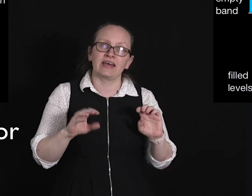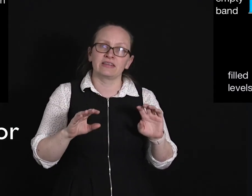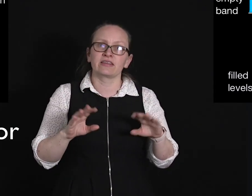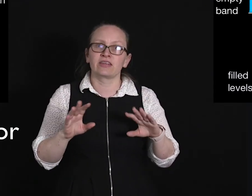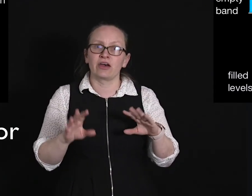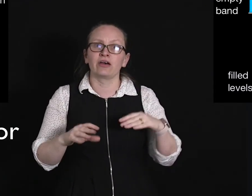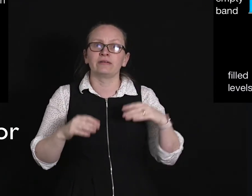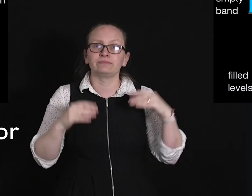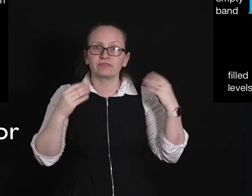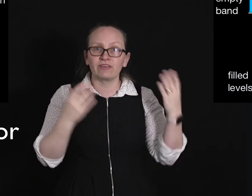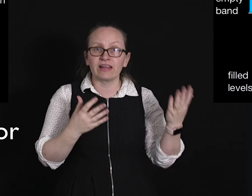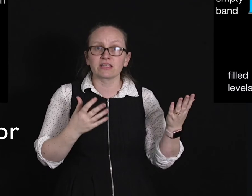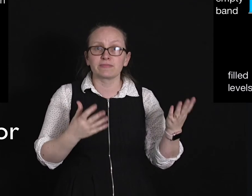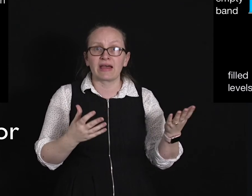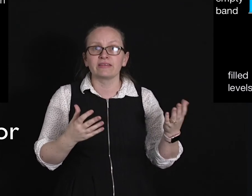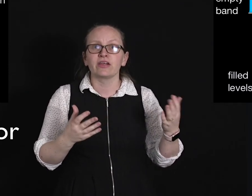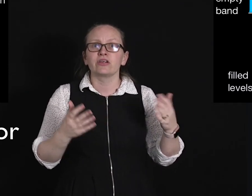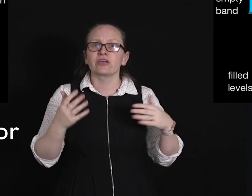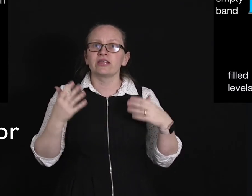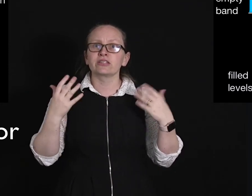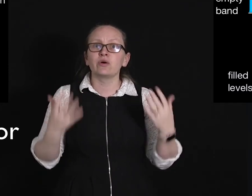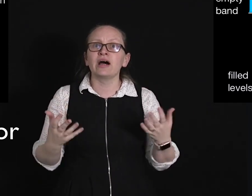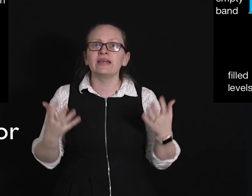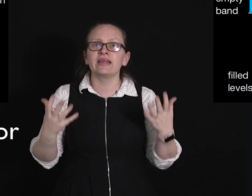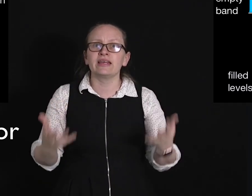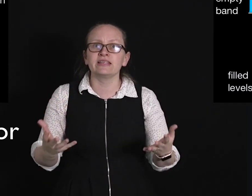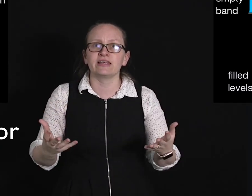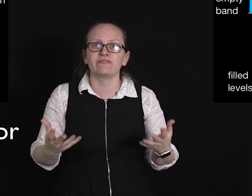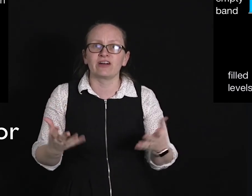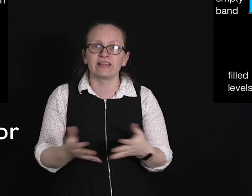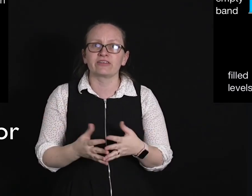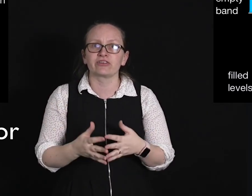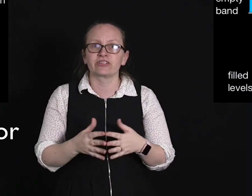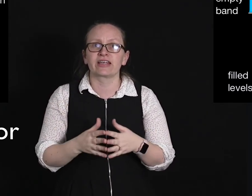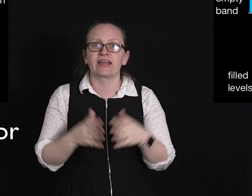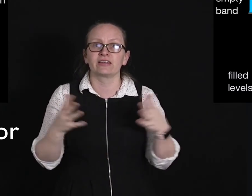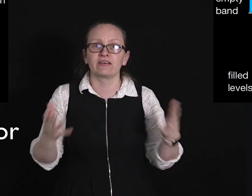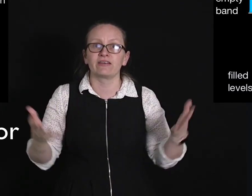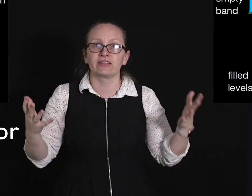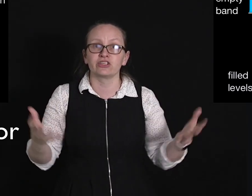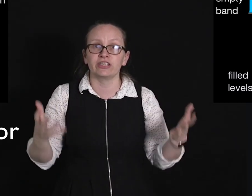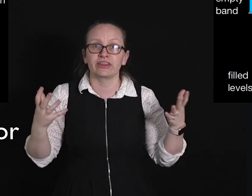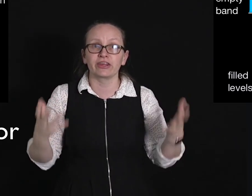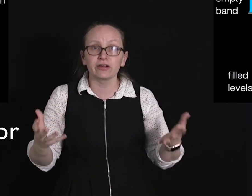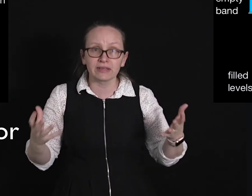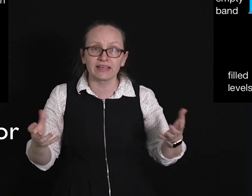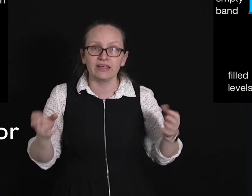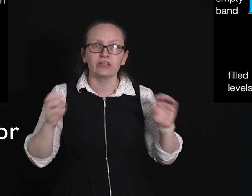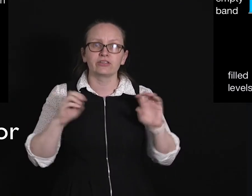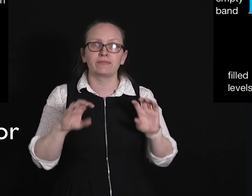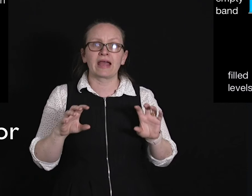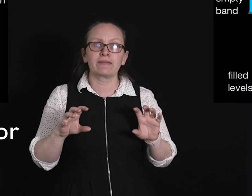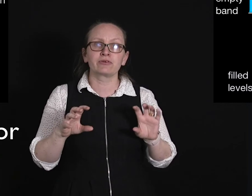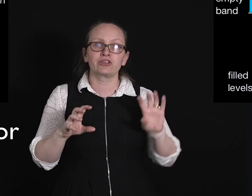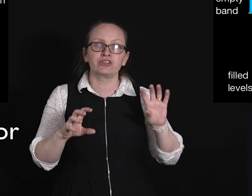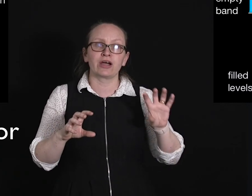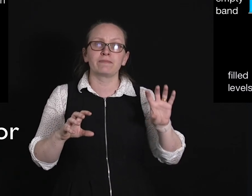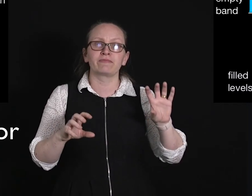than the valence band. So it's quite easy for electrons to get enough energy thermally to be able to jump